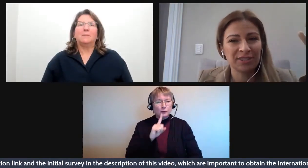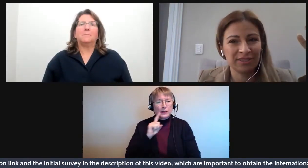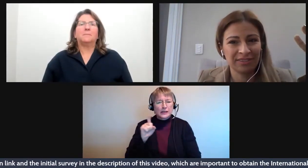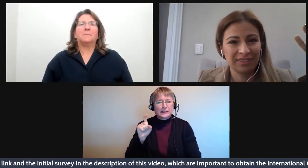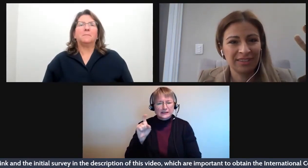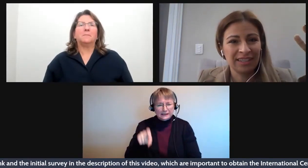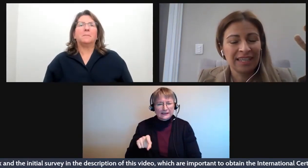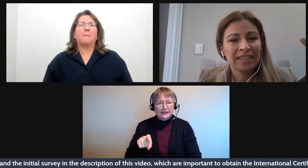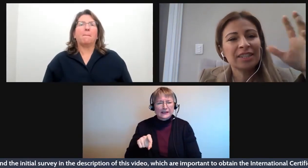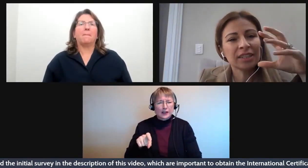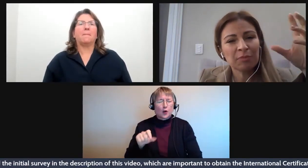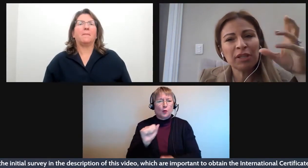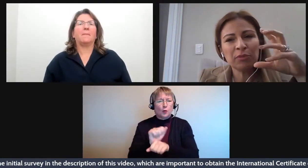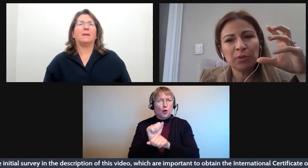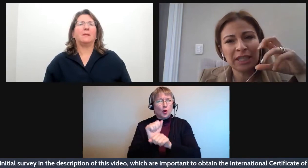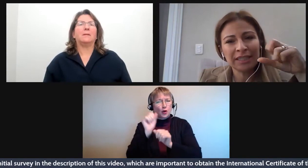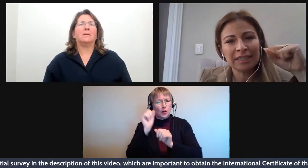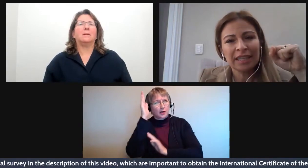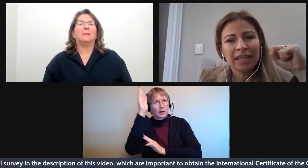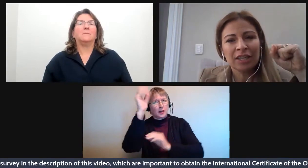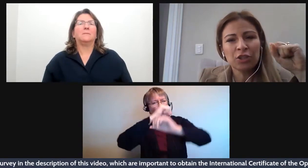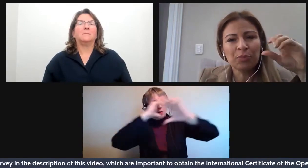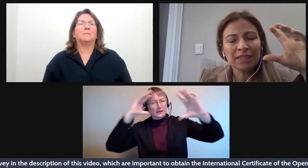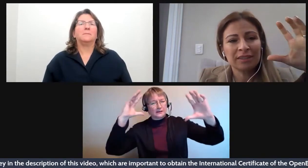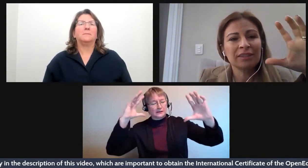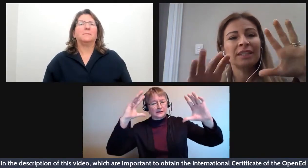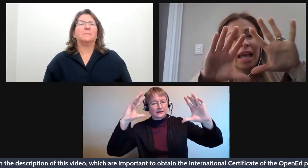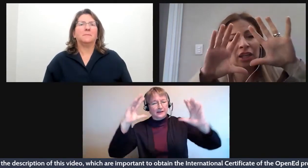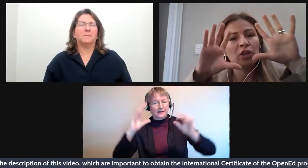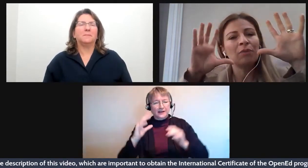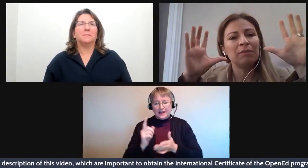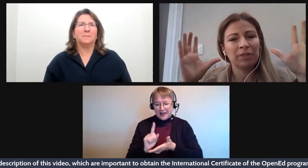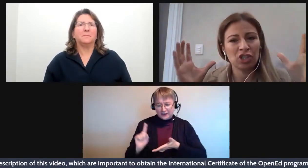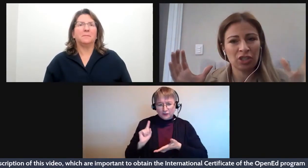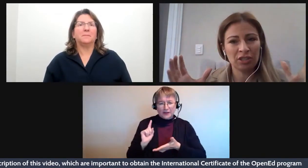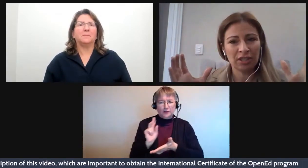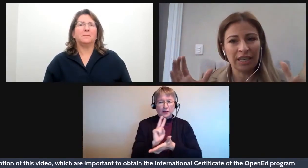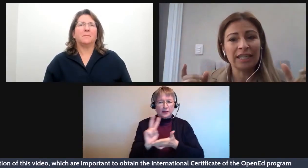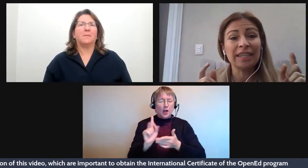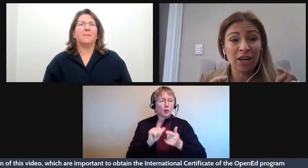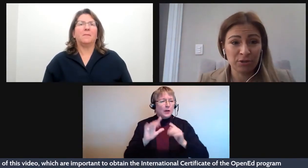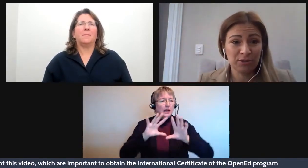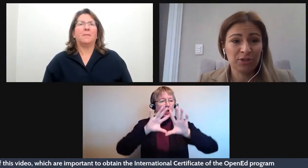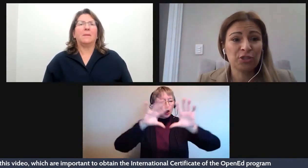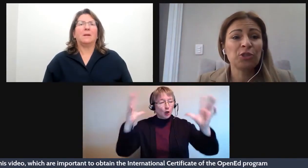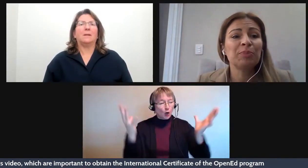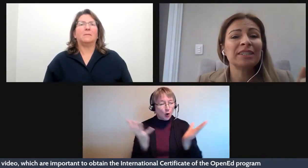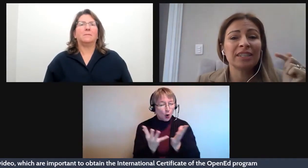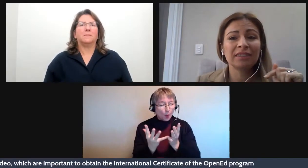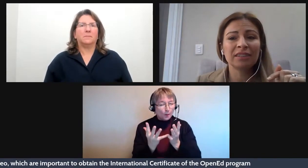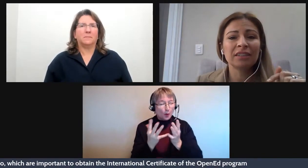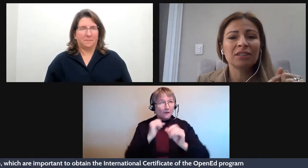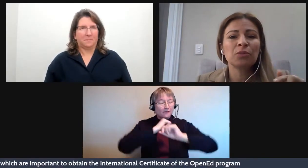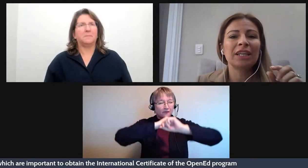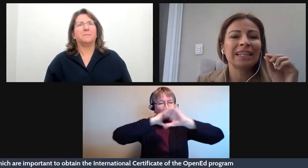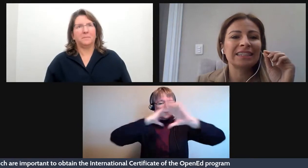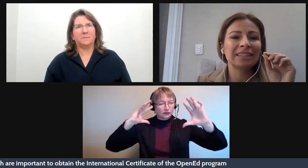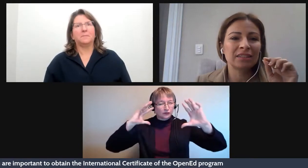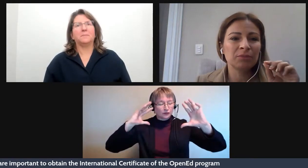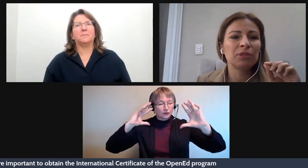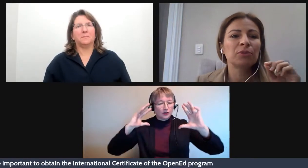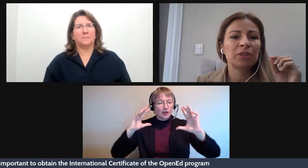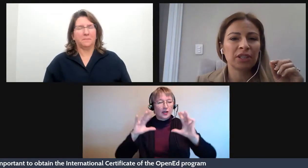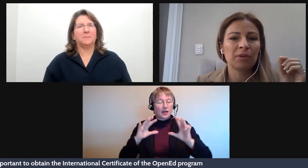work horizon. This couple of weeks, you presented a global vision, and now you presented us with